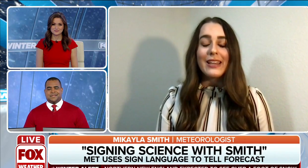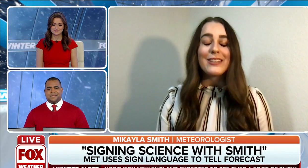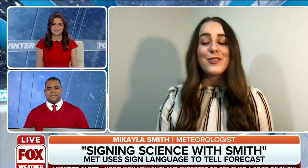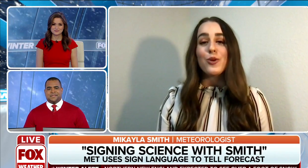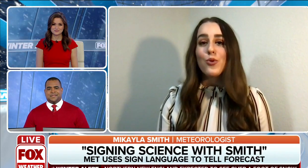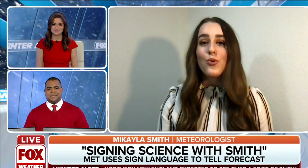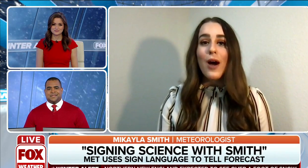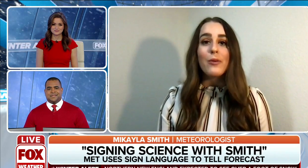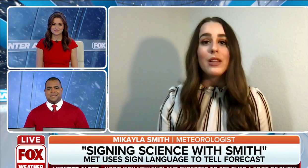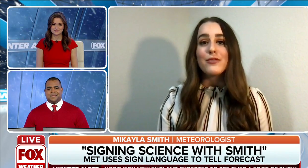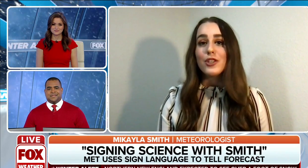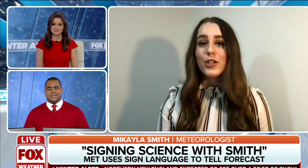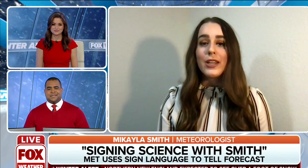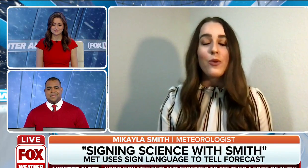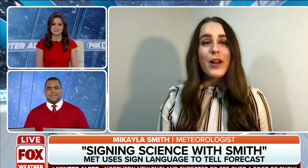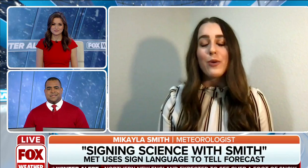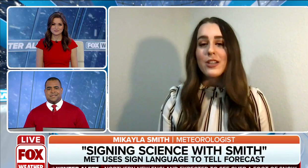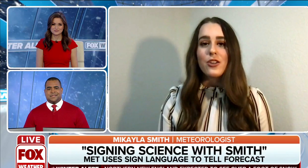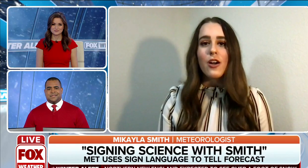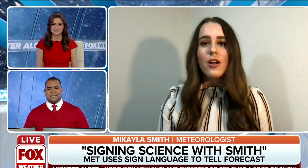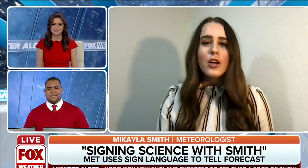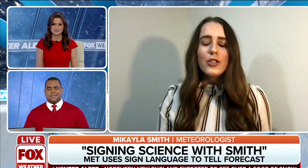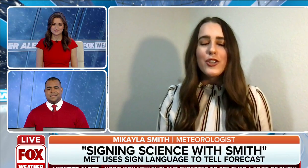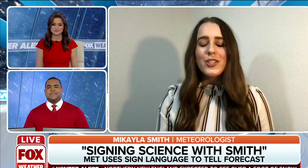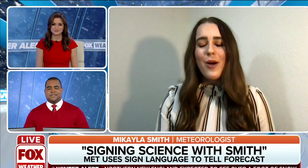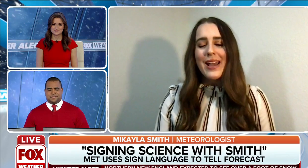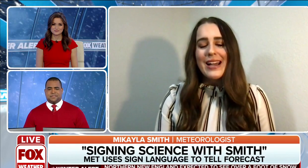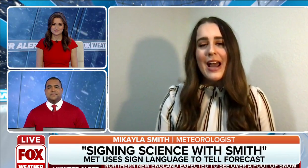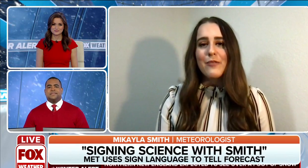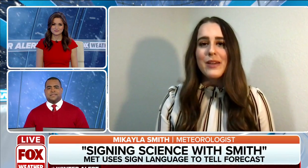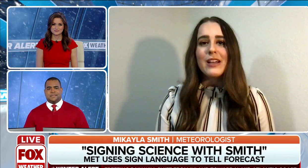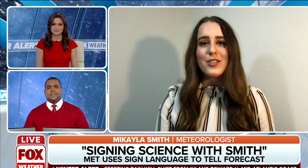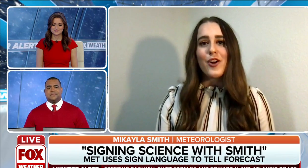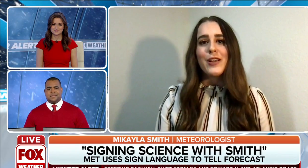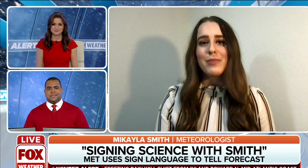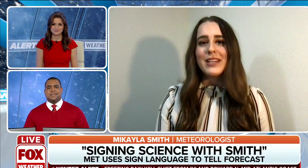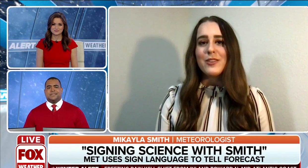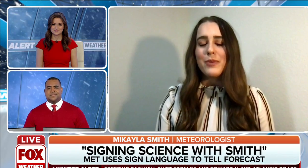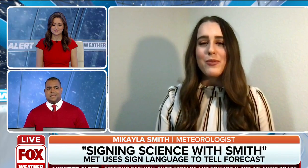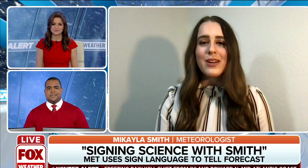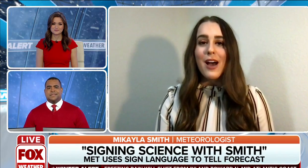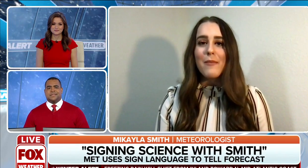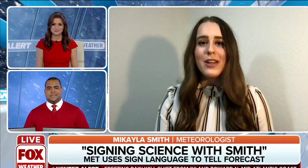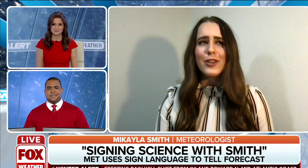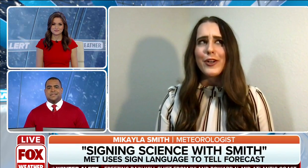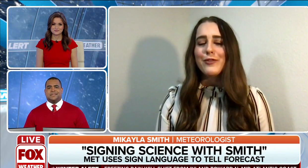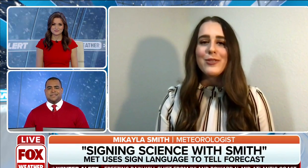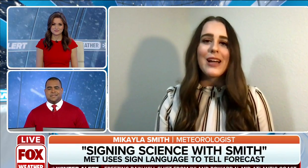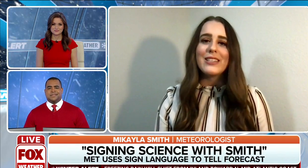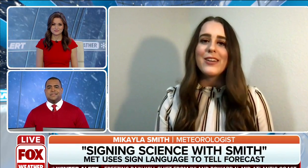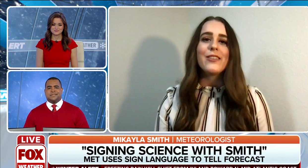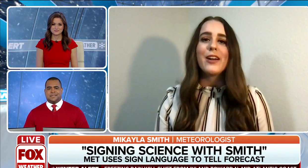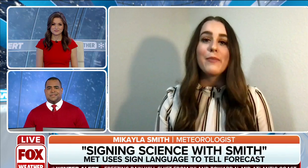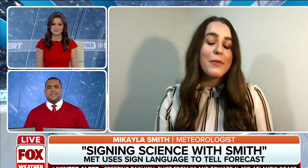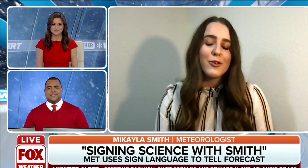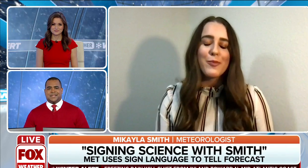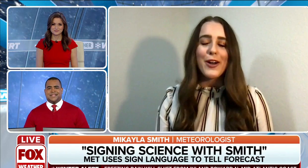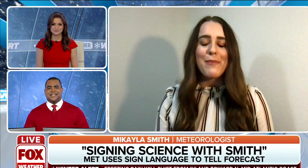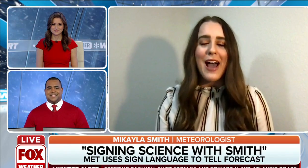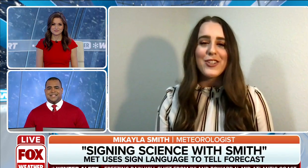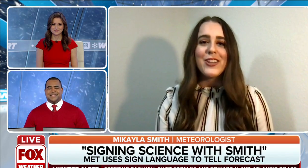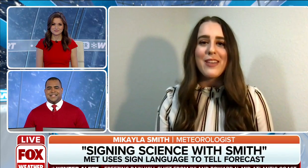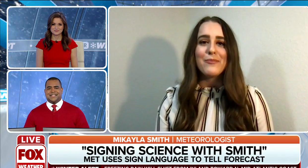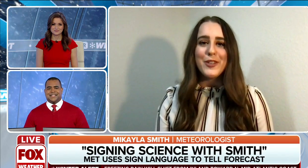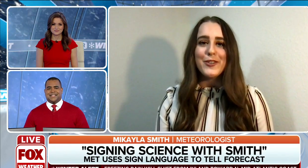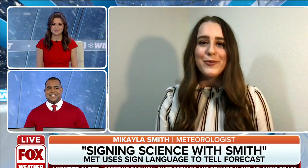to me and just say, like, this is so cool. I would love to learn, like, where do I start? So just so I can kind of be that starting place so people can come in and learn a few signs here or there. And maybe it'll